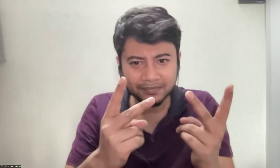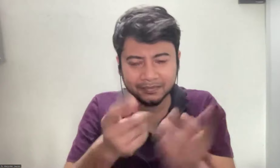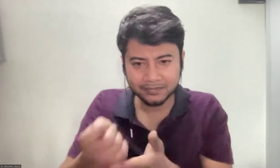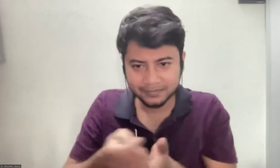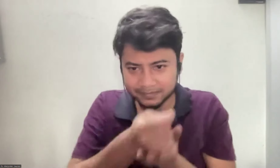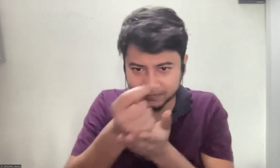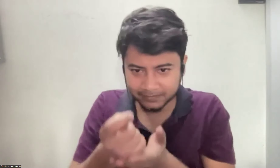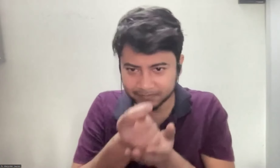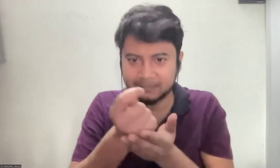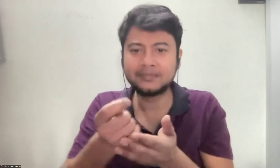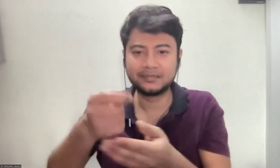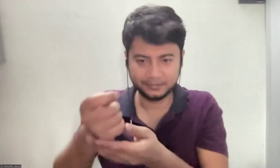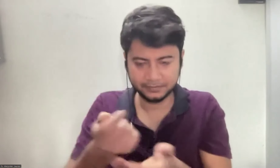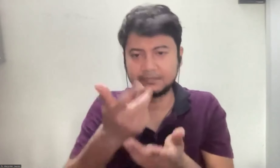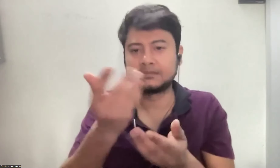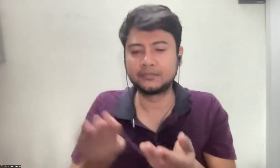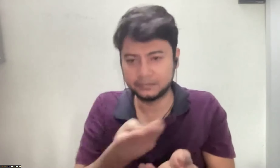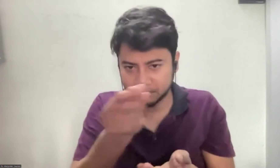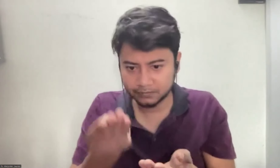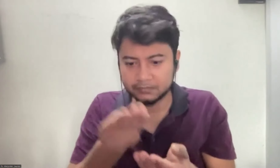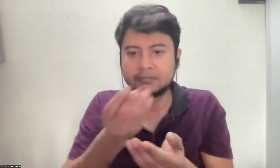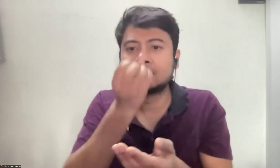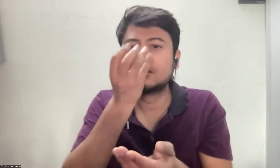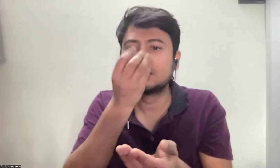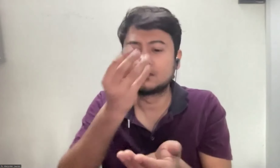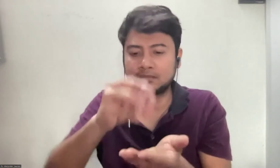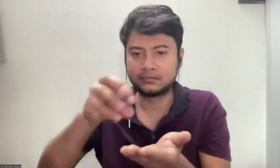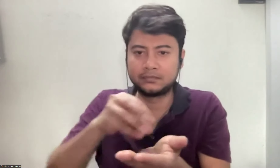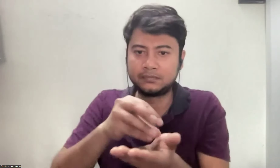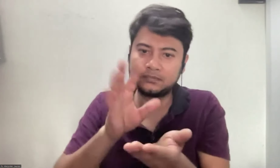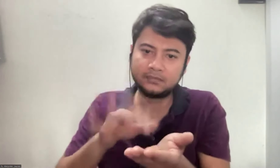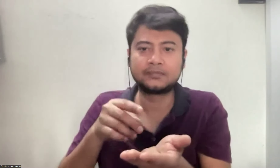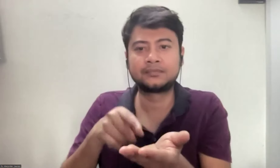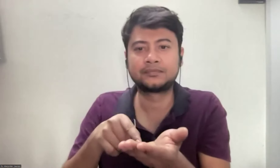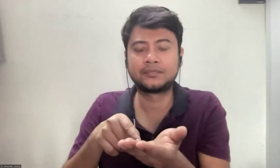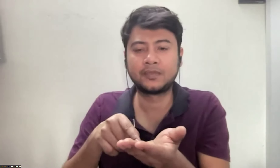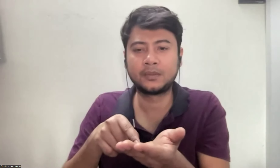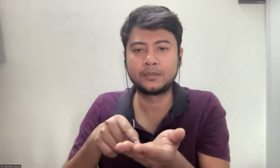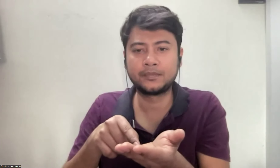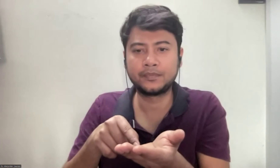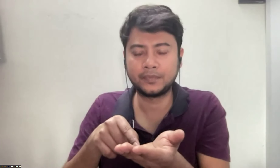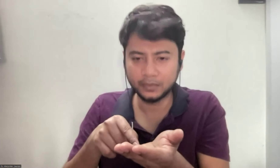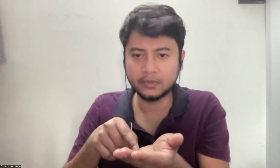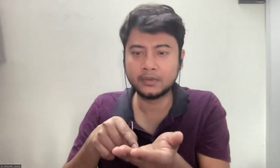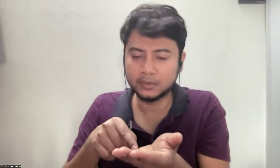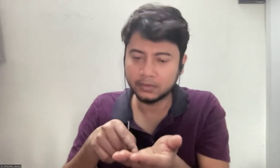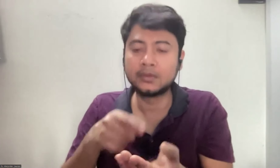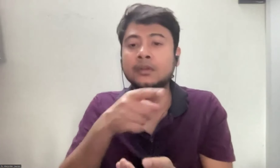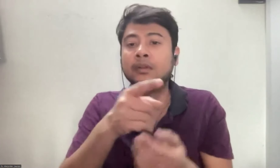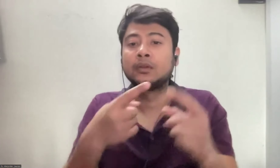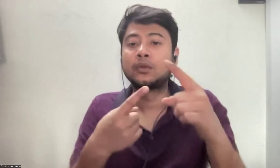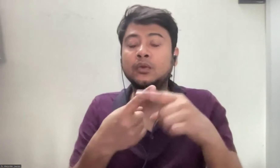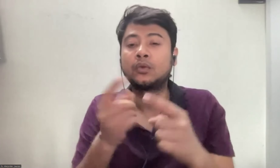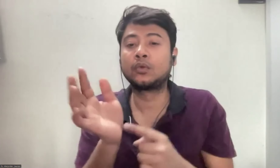because when we are offering aarti, at that time we pick up the plate and offer it to Tulasi. We